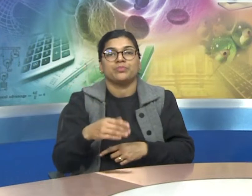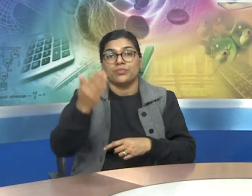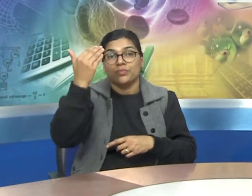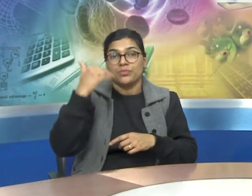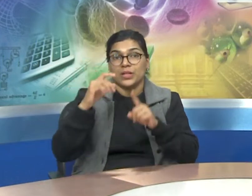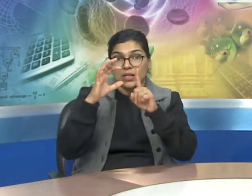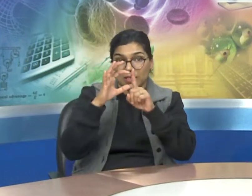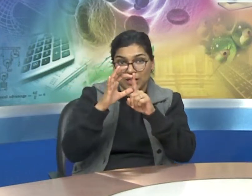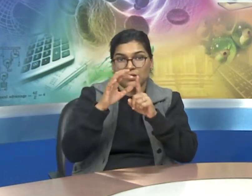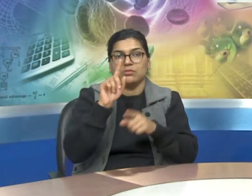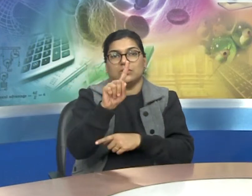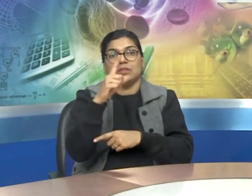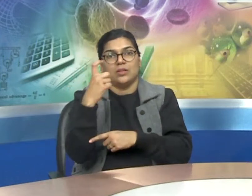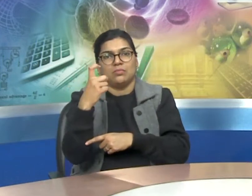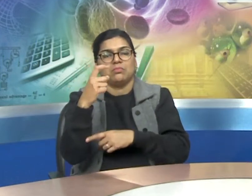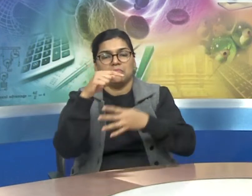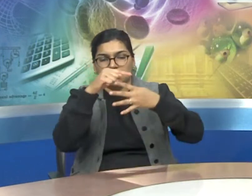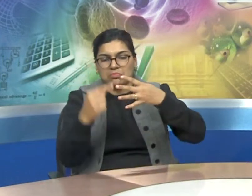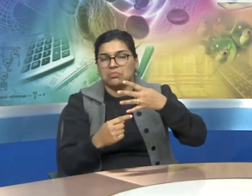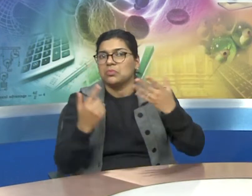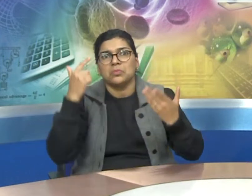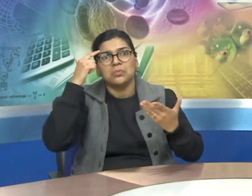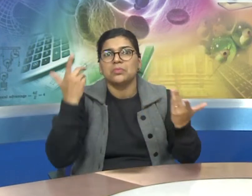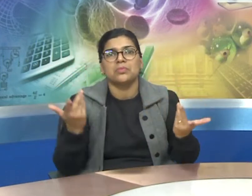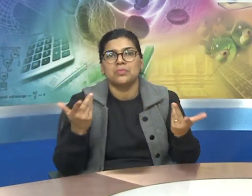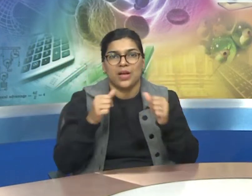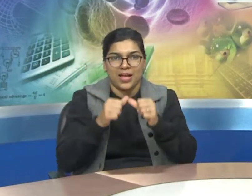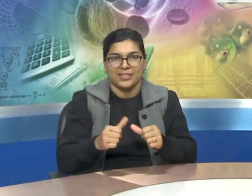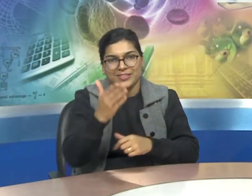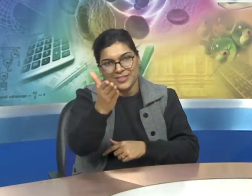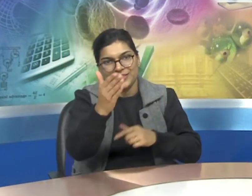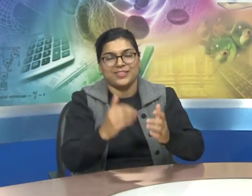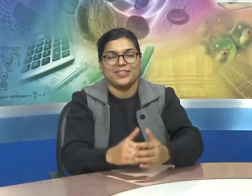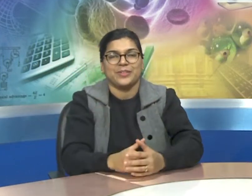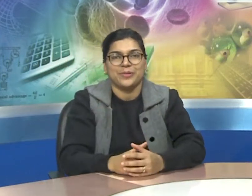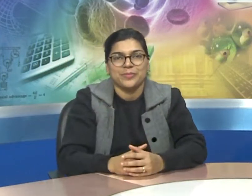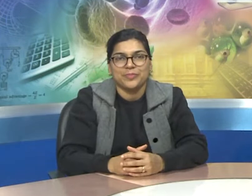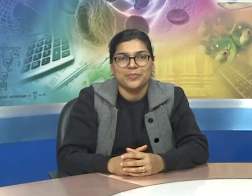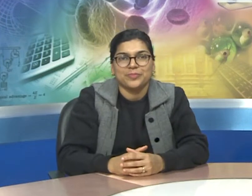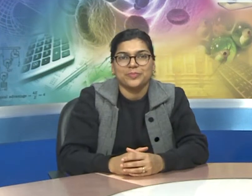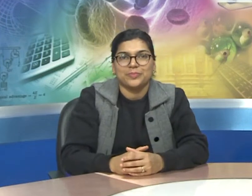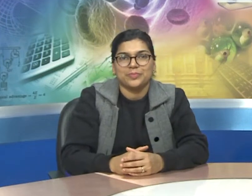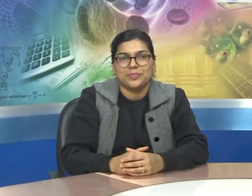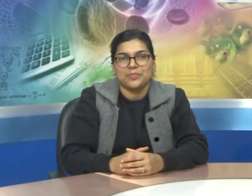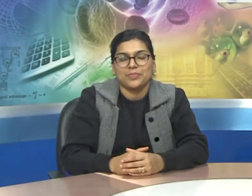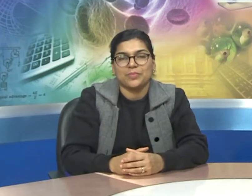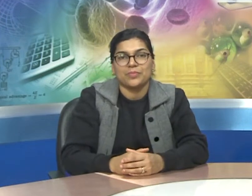14. Option D, 17. You have to choose the correct option.